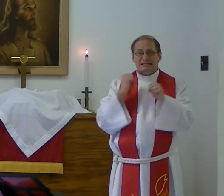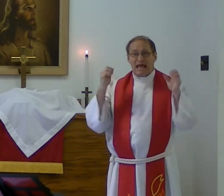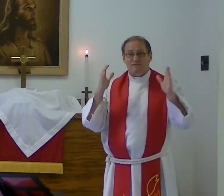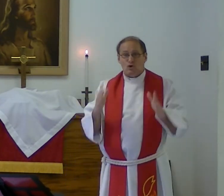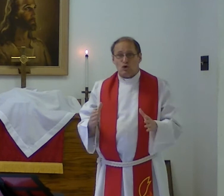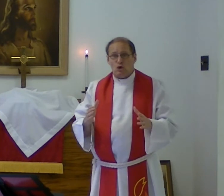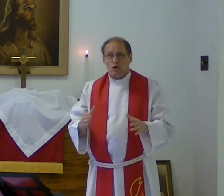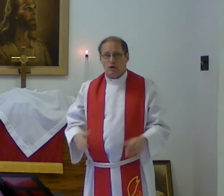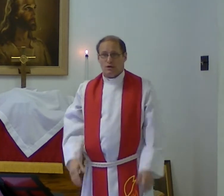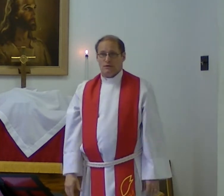Savior.